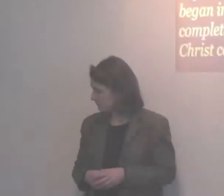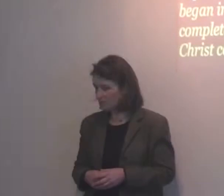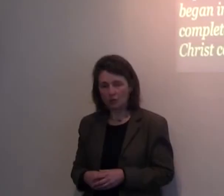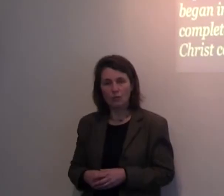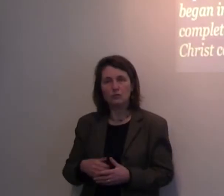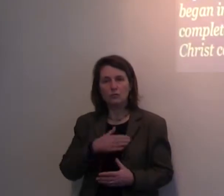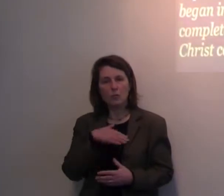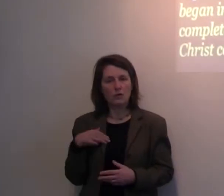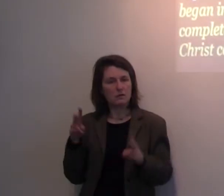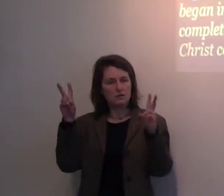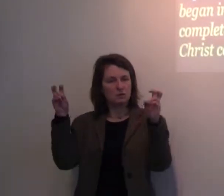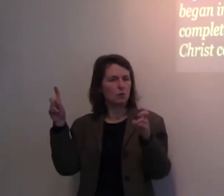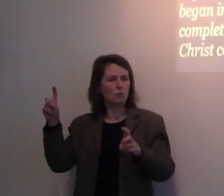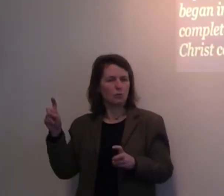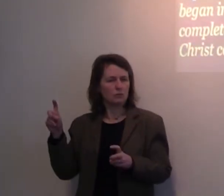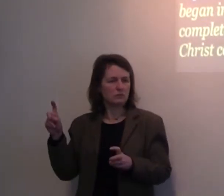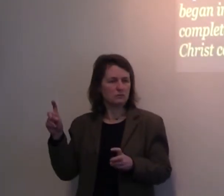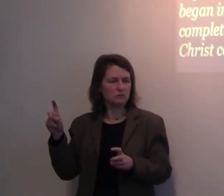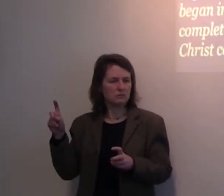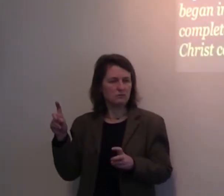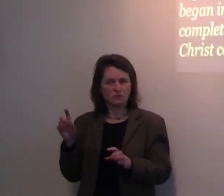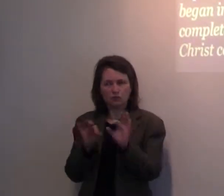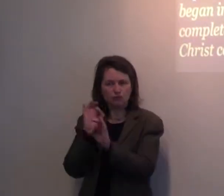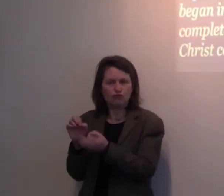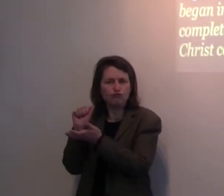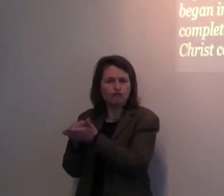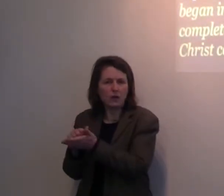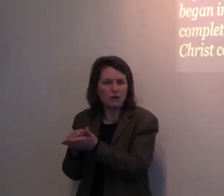subject is right choices in Christian life.